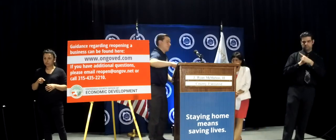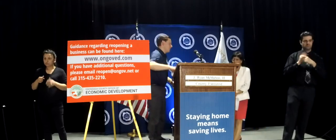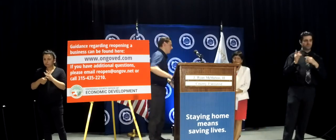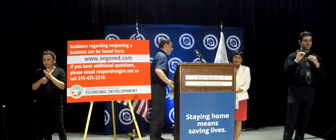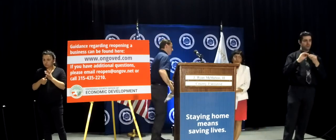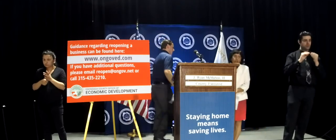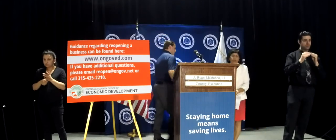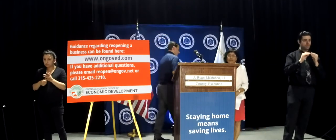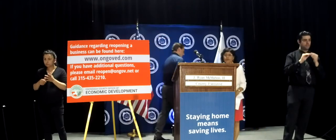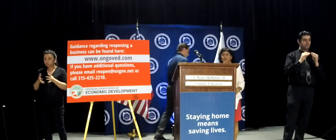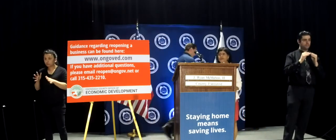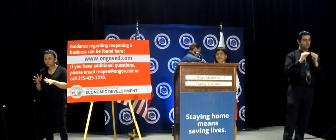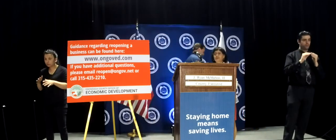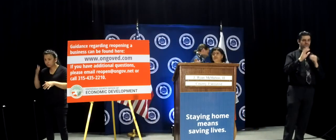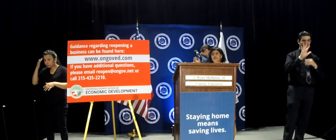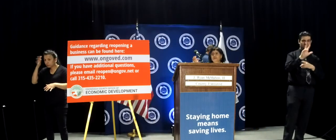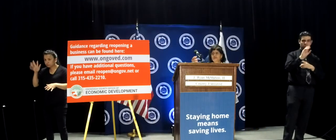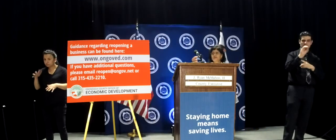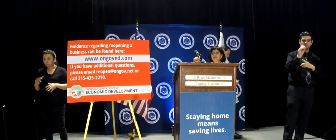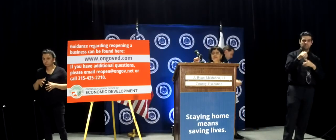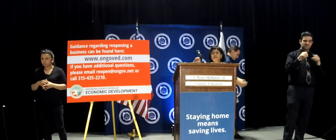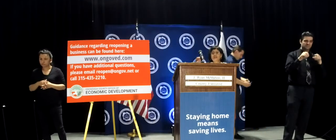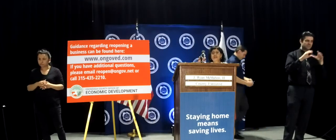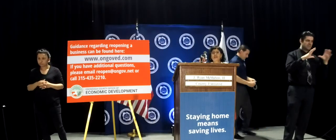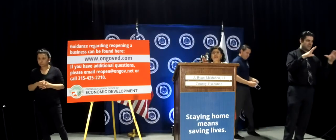know? So